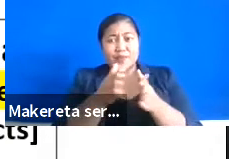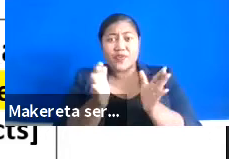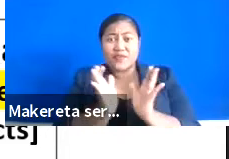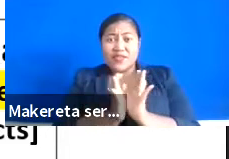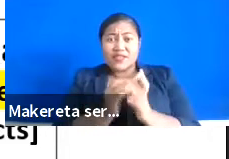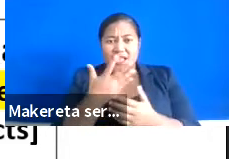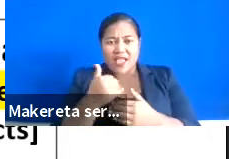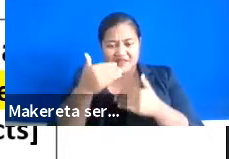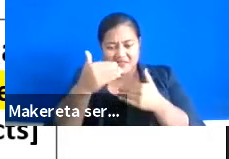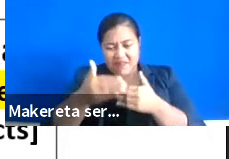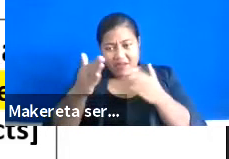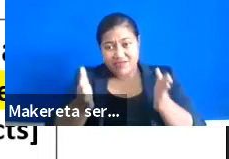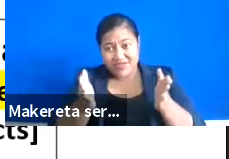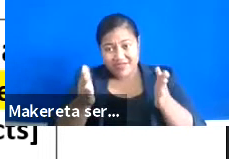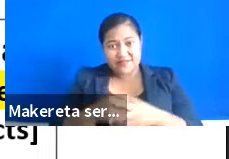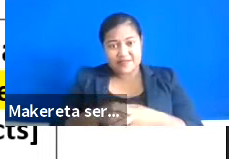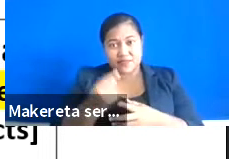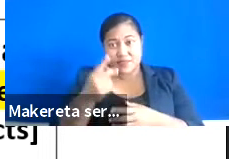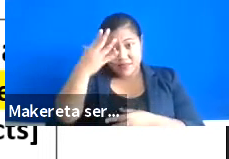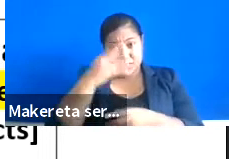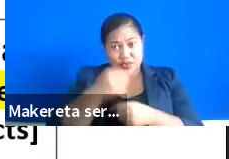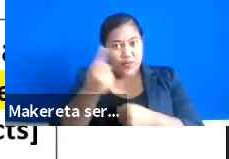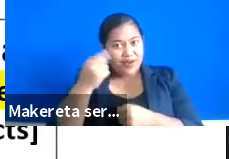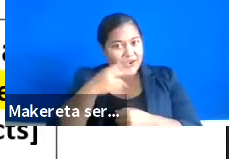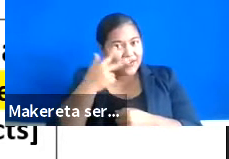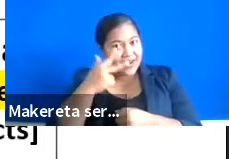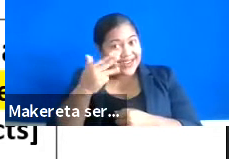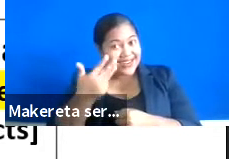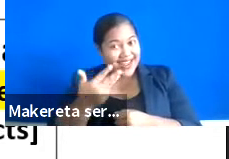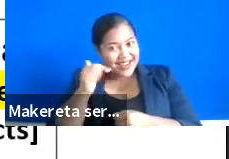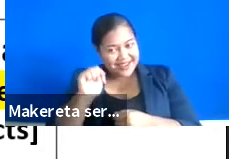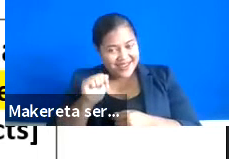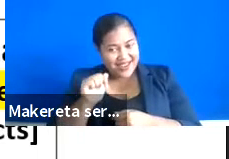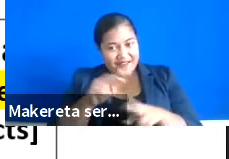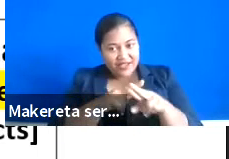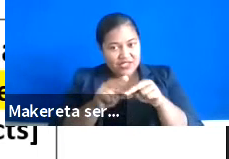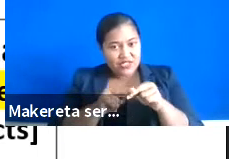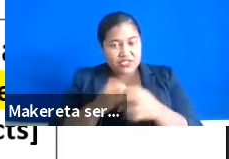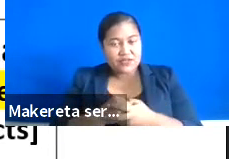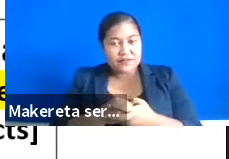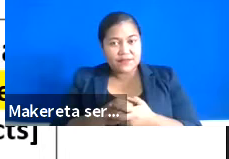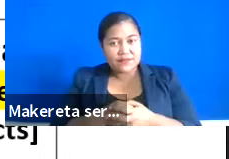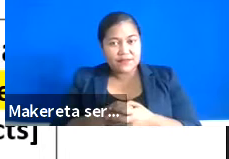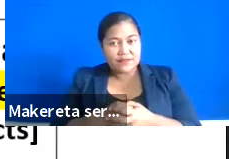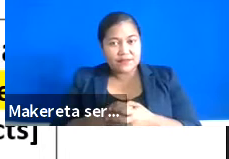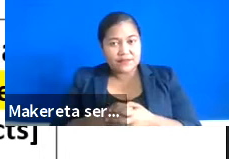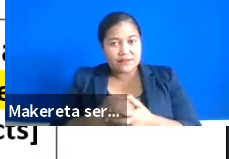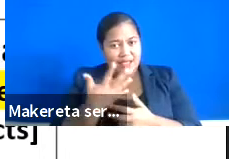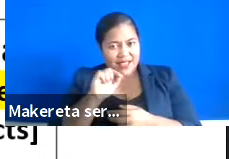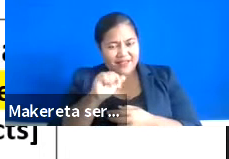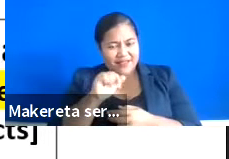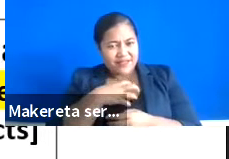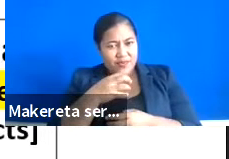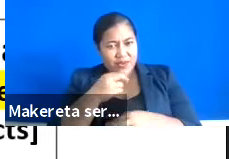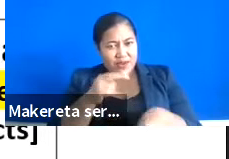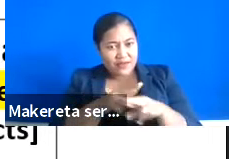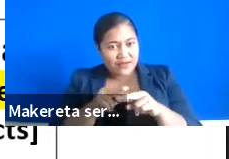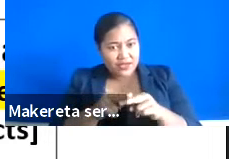which total 189 in fiji know the extent of fda in fiji i tried to gather